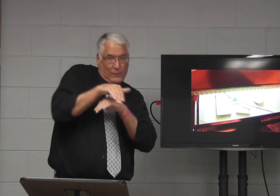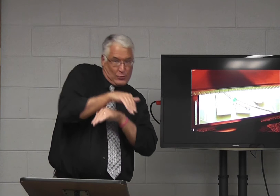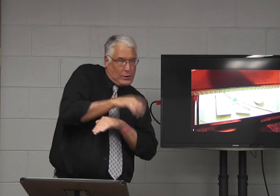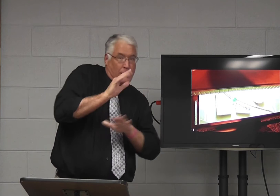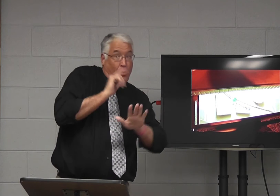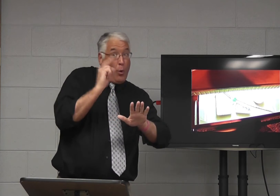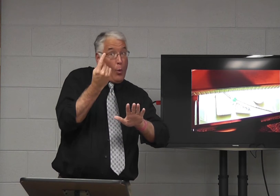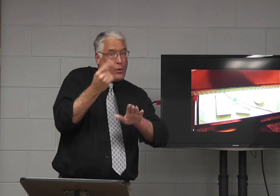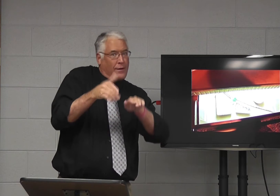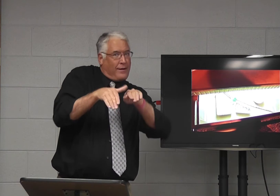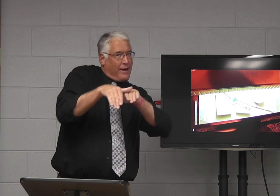sins.